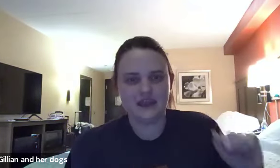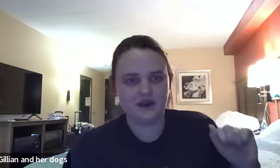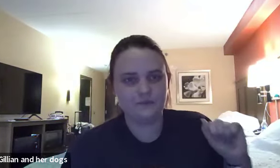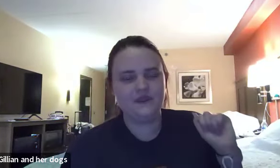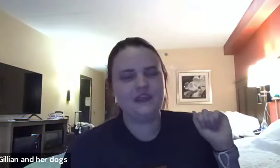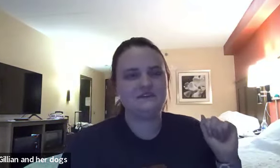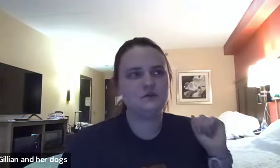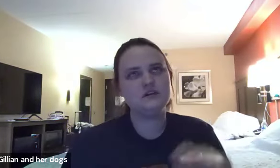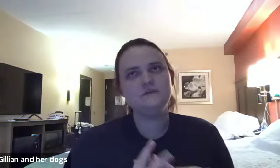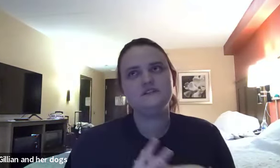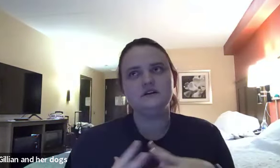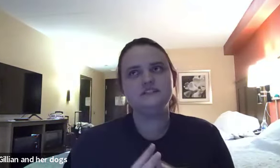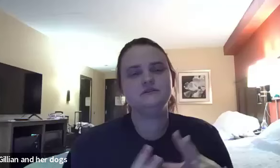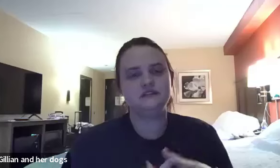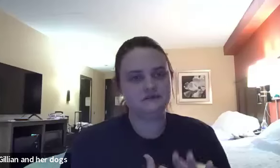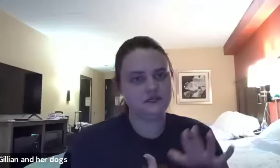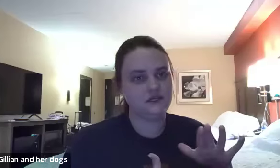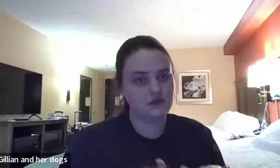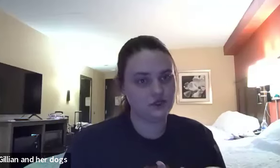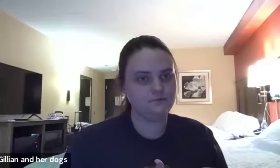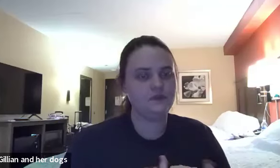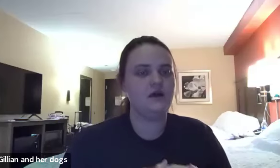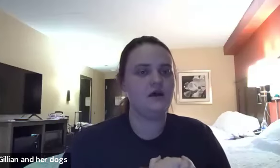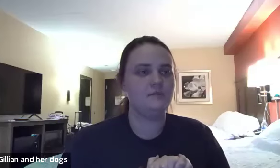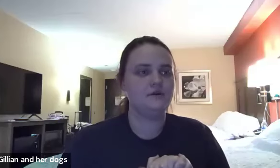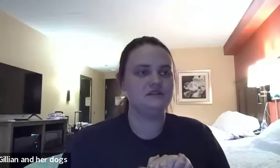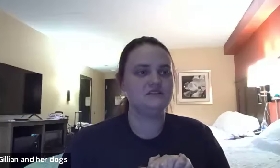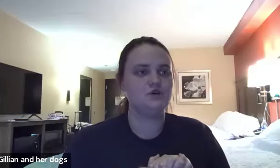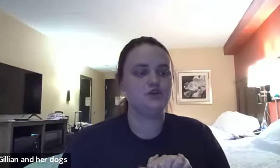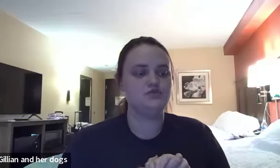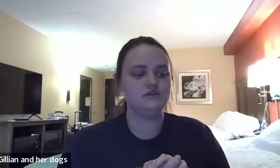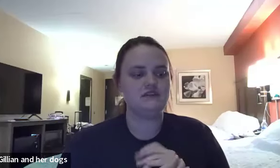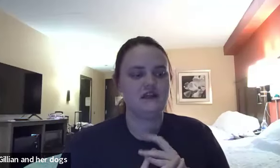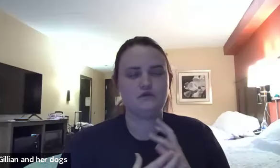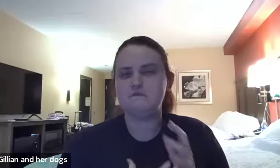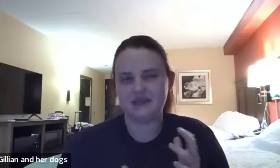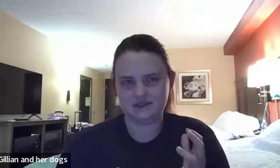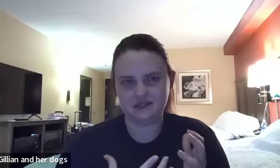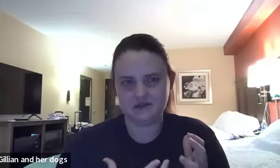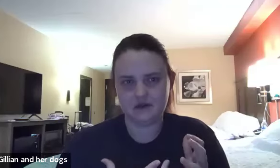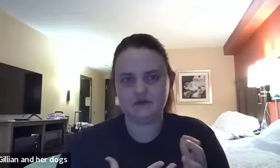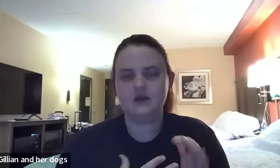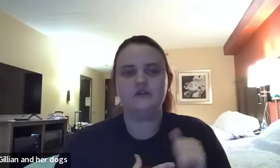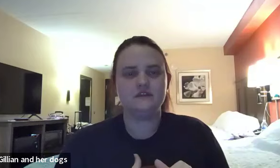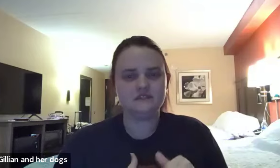Now, if you are going to be talking to a significant other, or in someone who you really like romantically love, this is